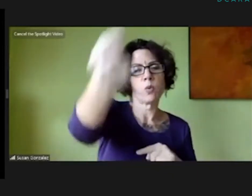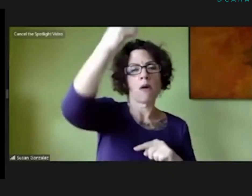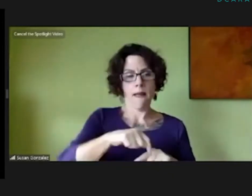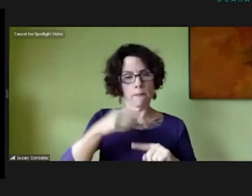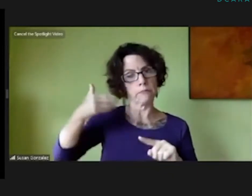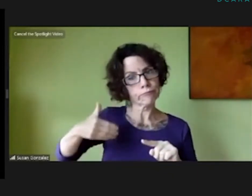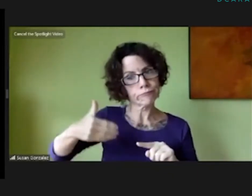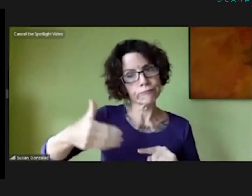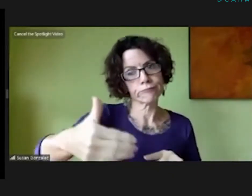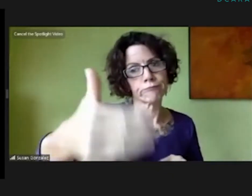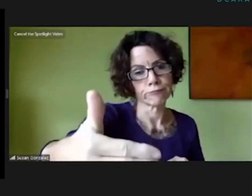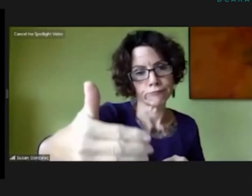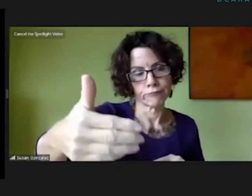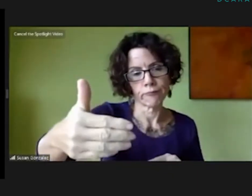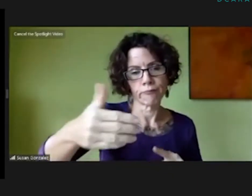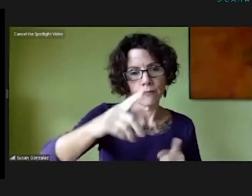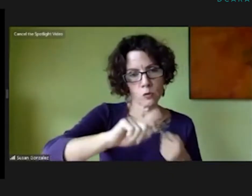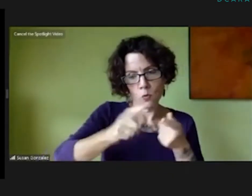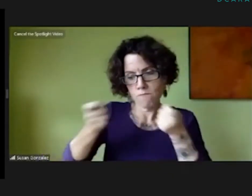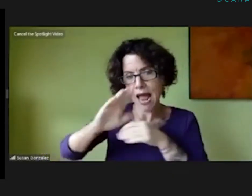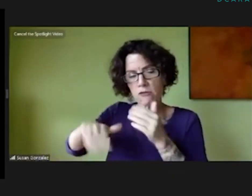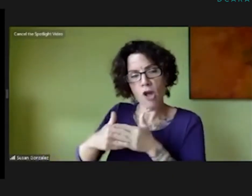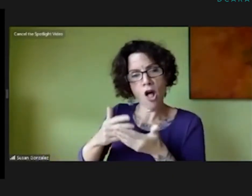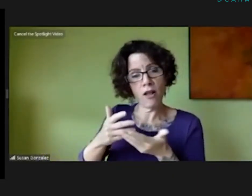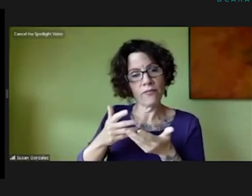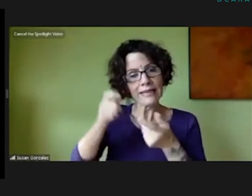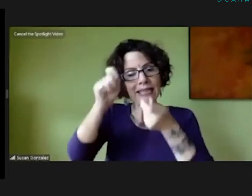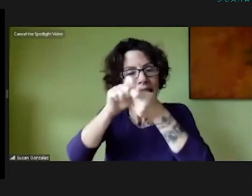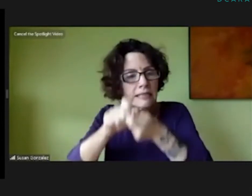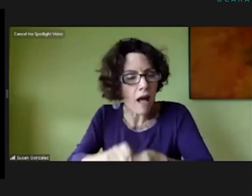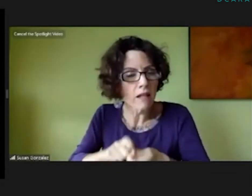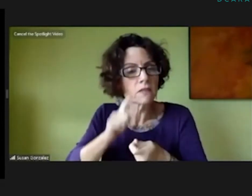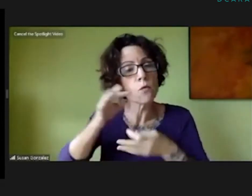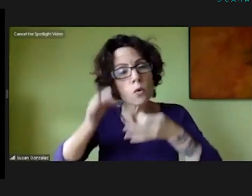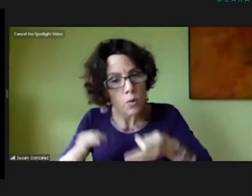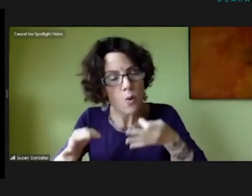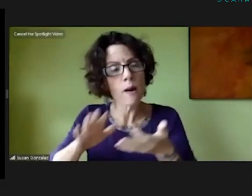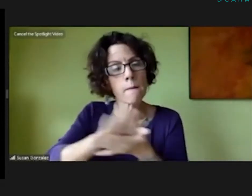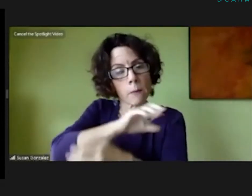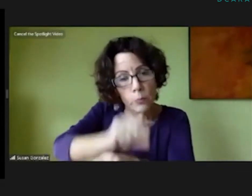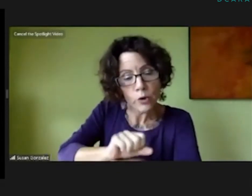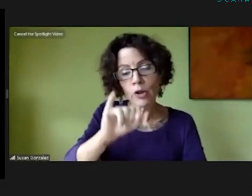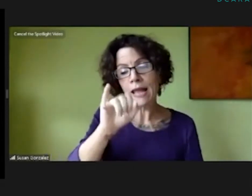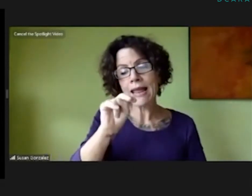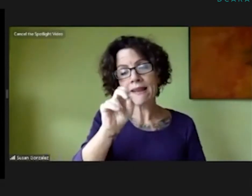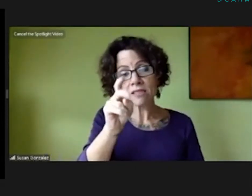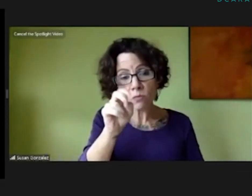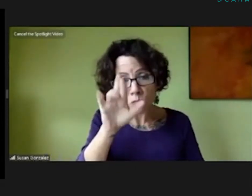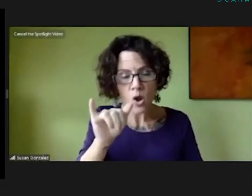in your area. If the person lives outside of your area, maybe out of state, they will have to frequently